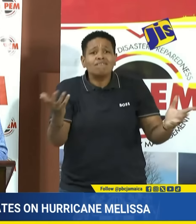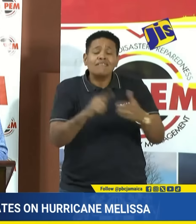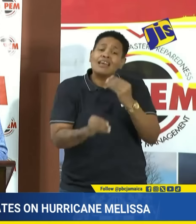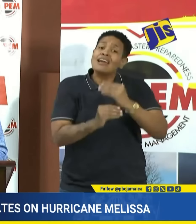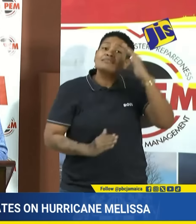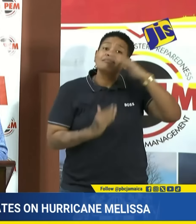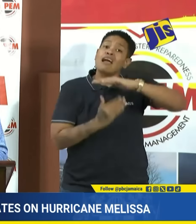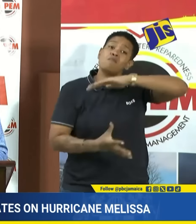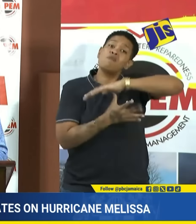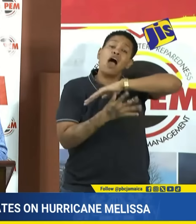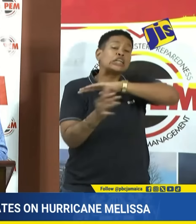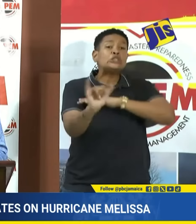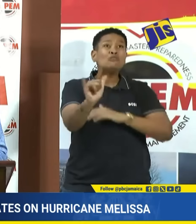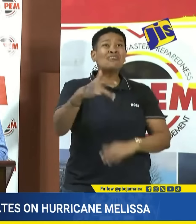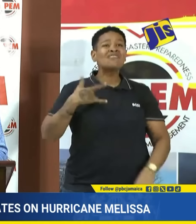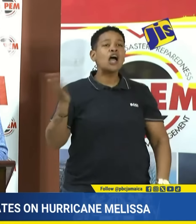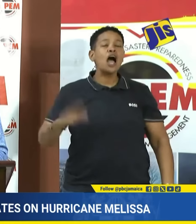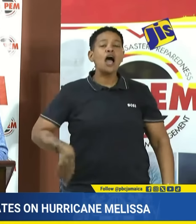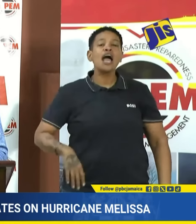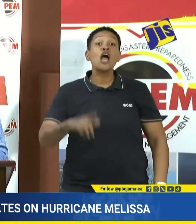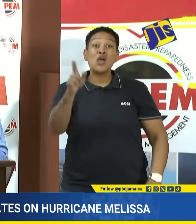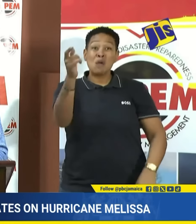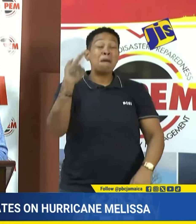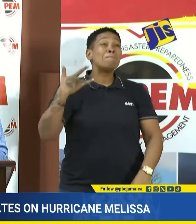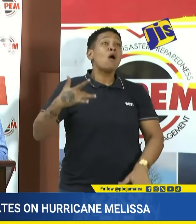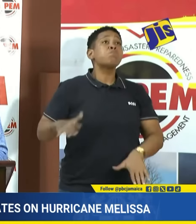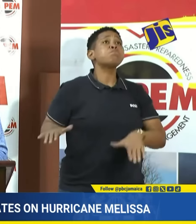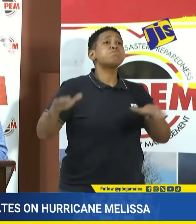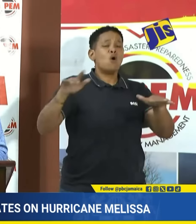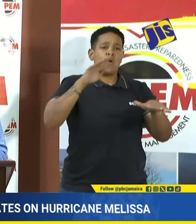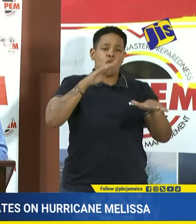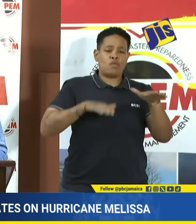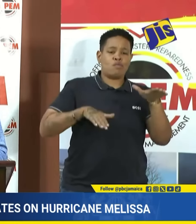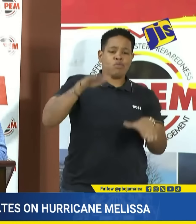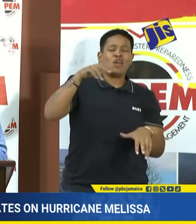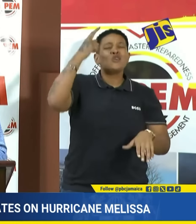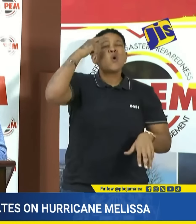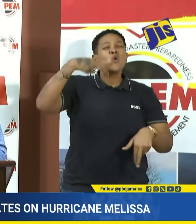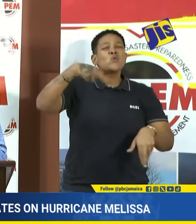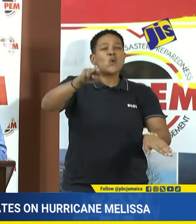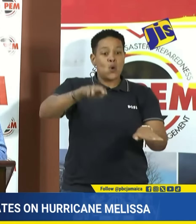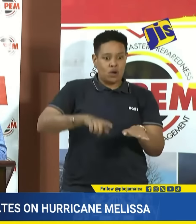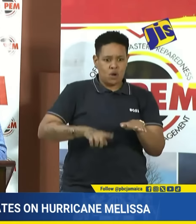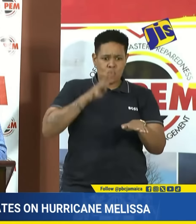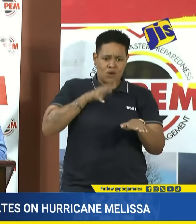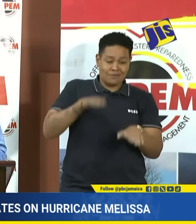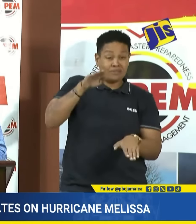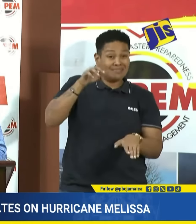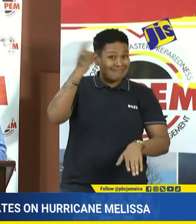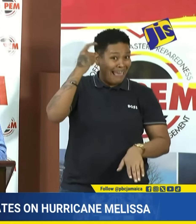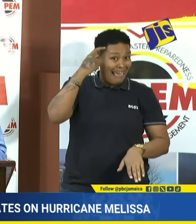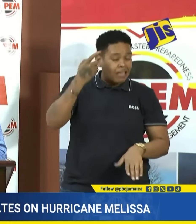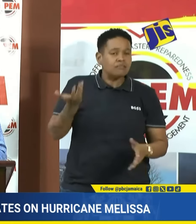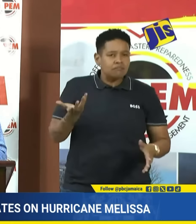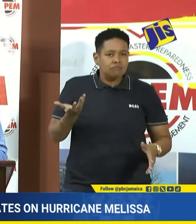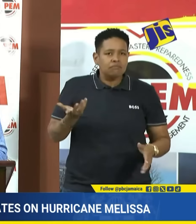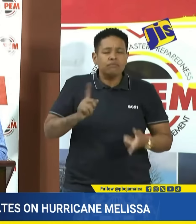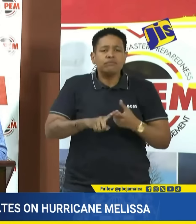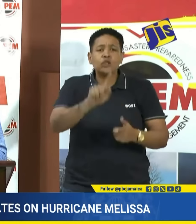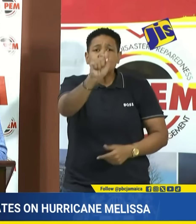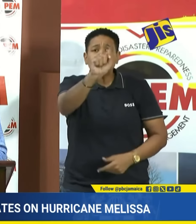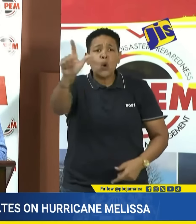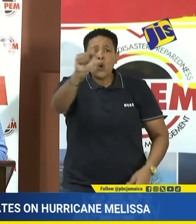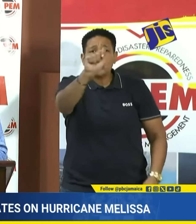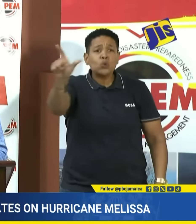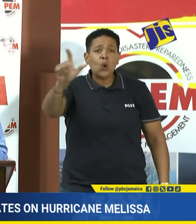And top priority, low-lying areas. I'm sure Minister Mackenzie will speak on it, so I will leave it for them. The